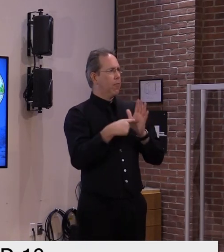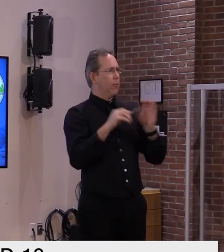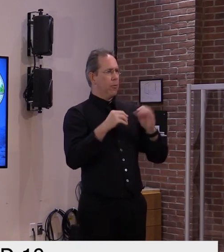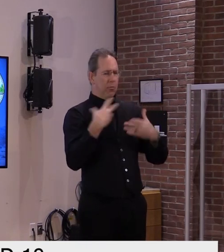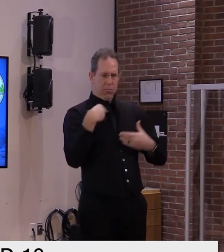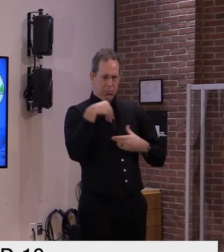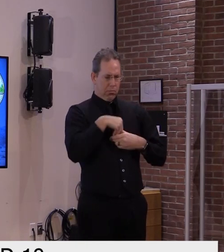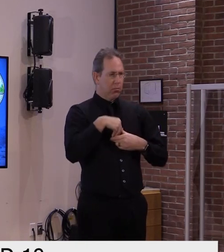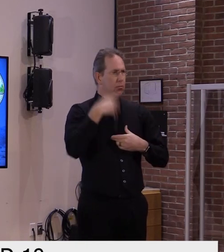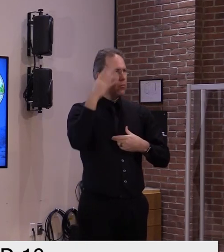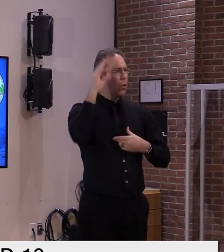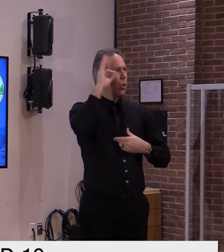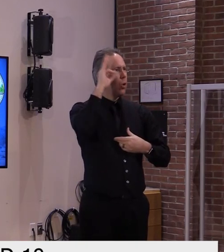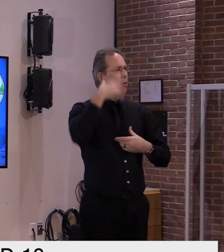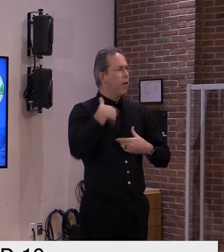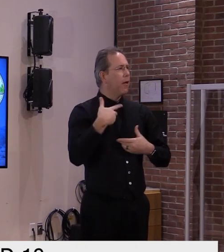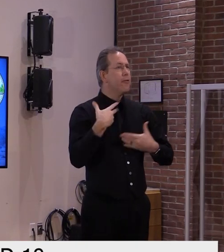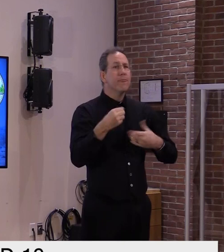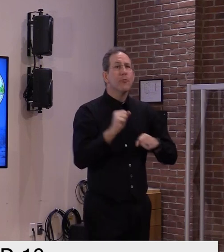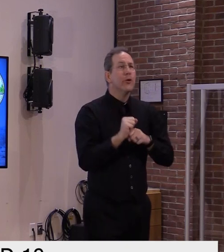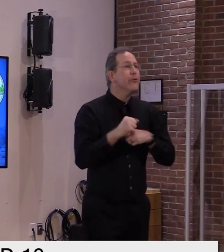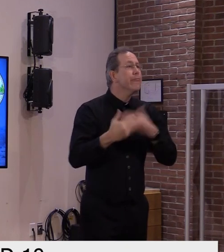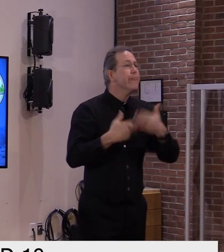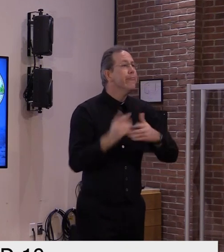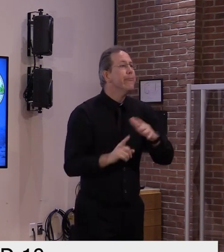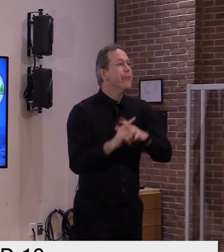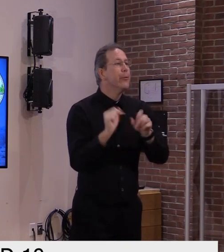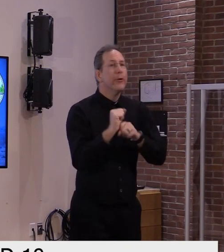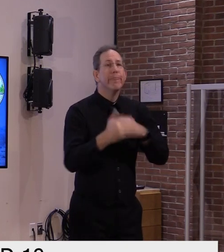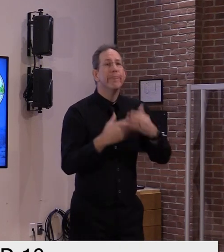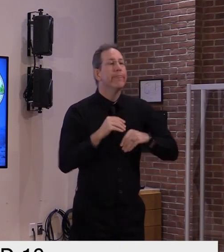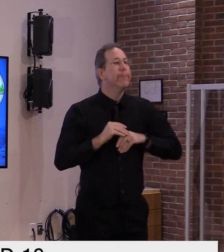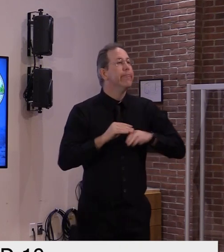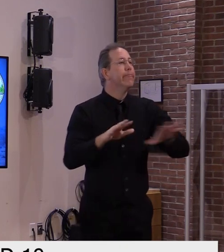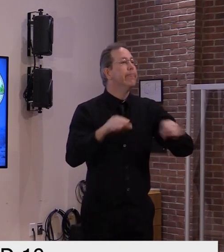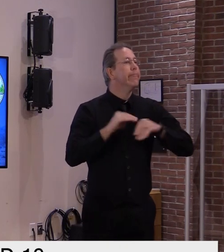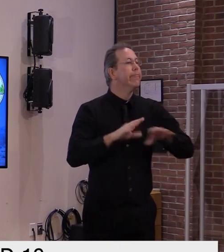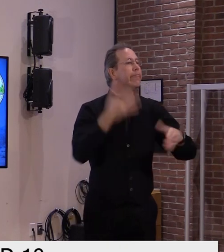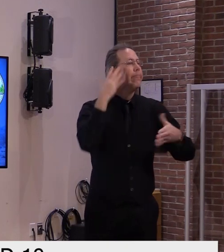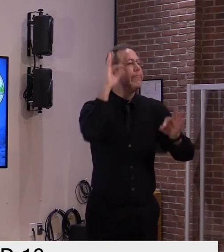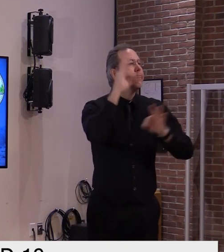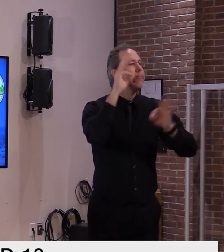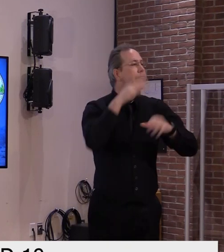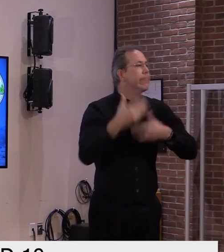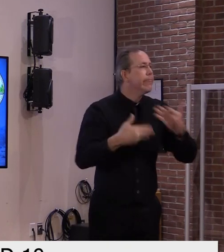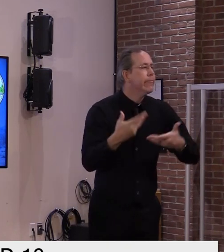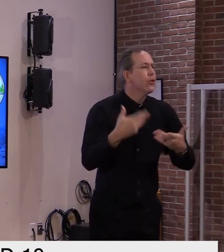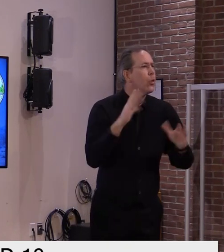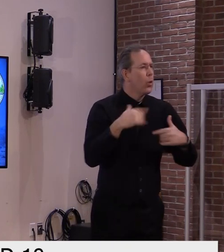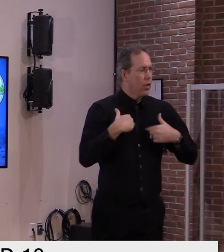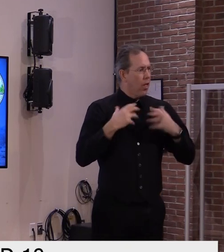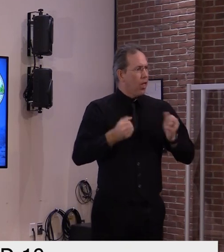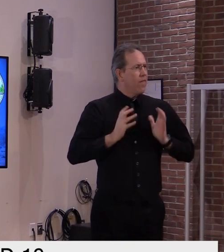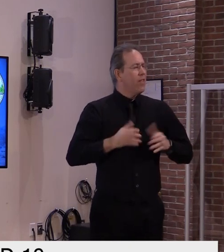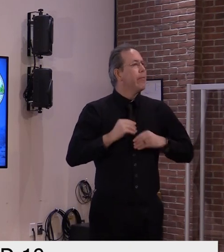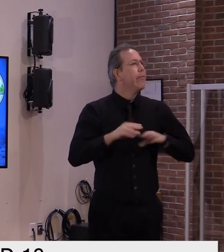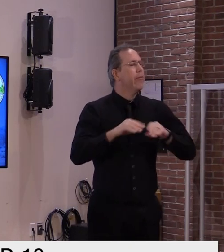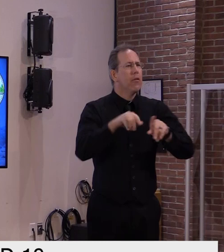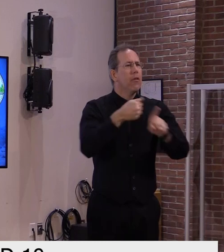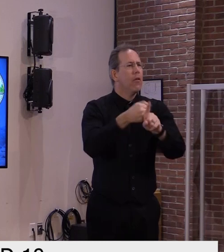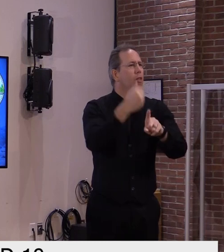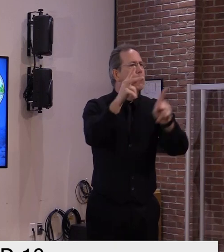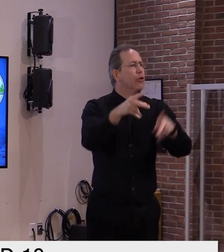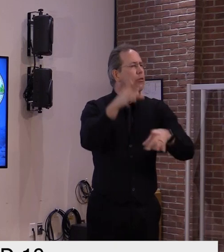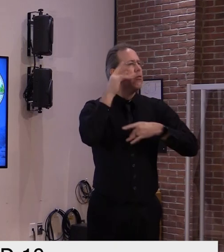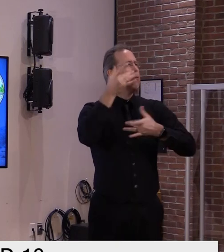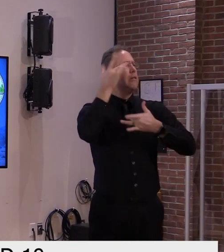healthcare facilities. I have oft quoted science that indicates that asymptomatic transmission can occur